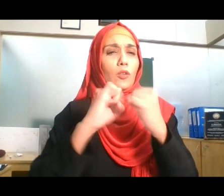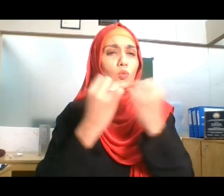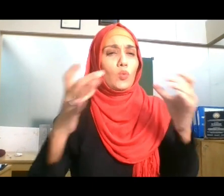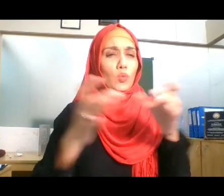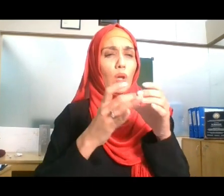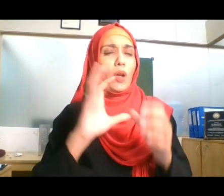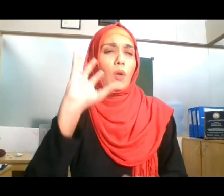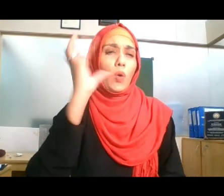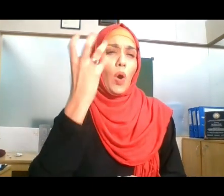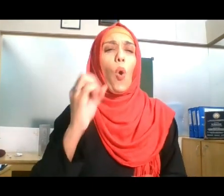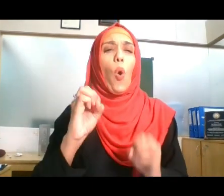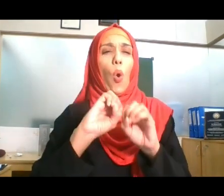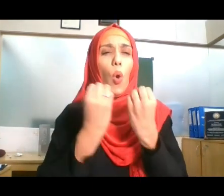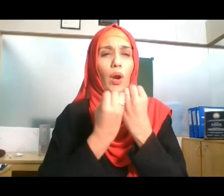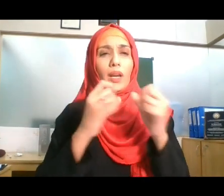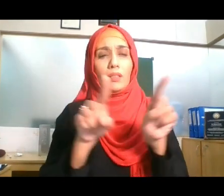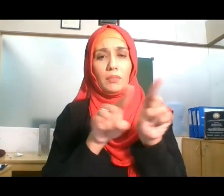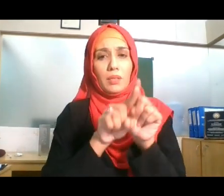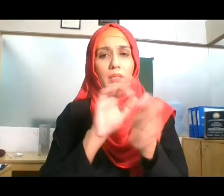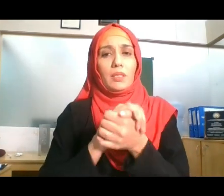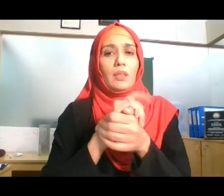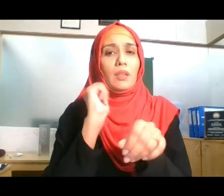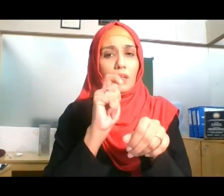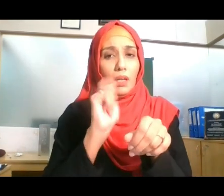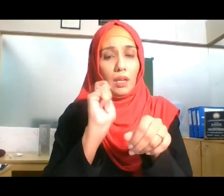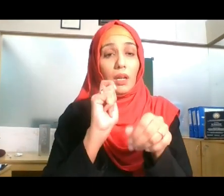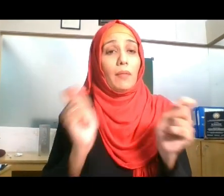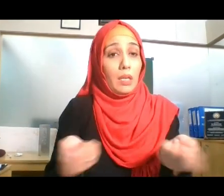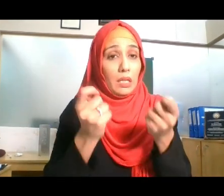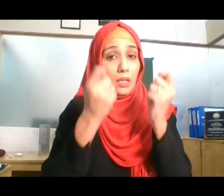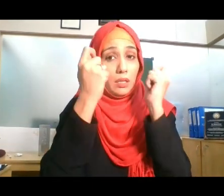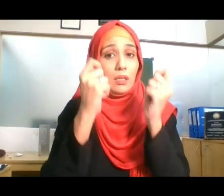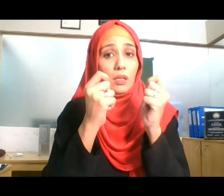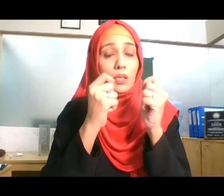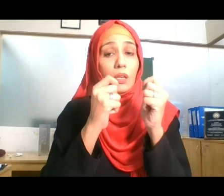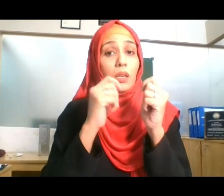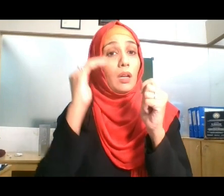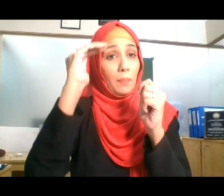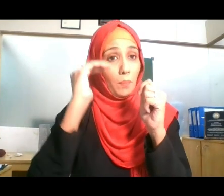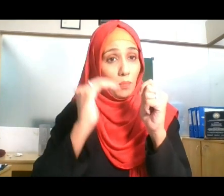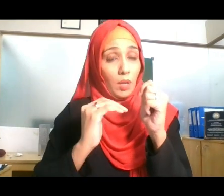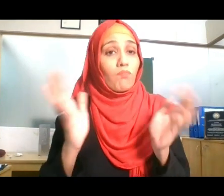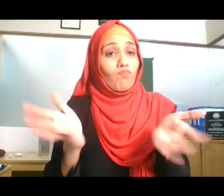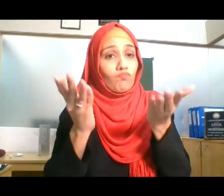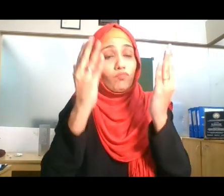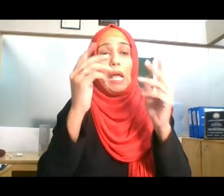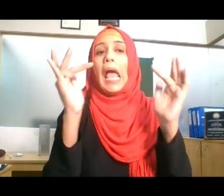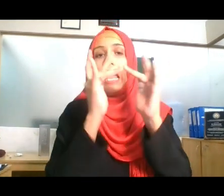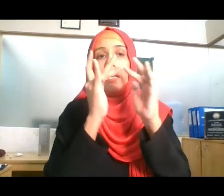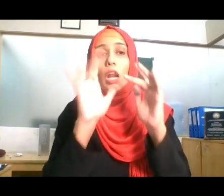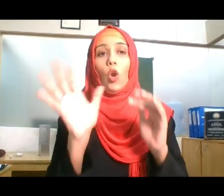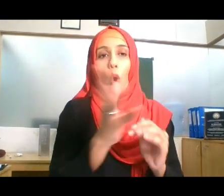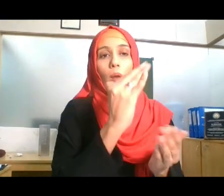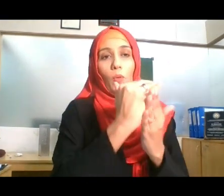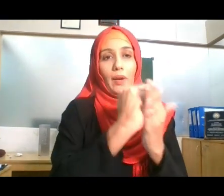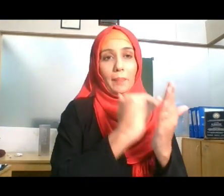global organization that basically works for the development, standards, and growth of the Internet.